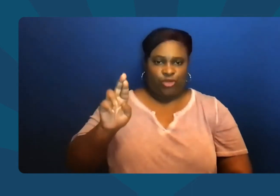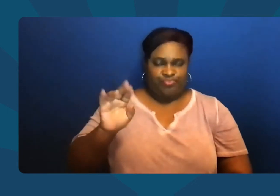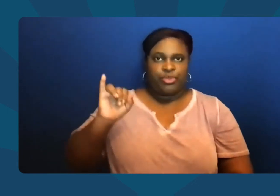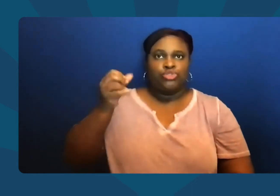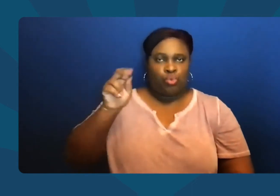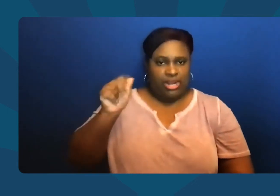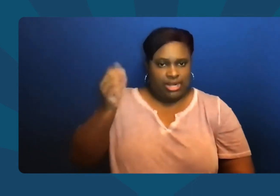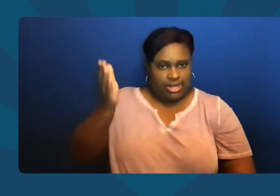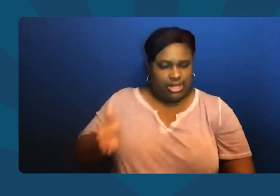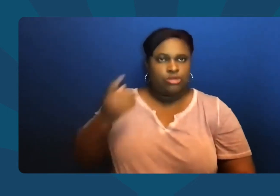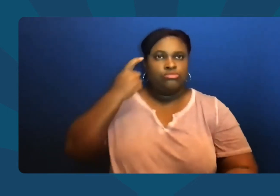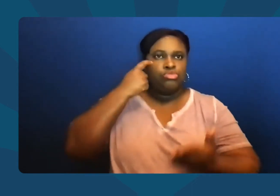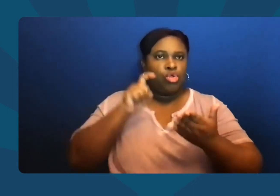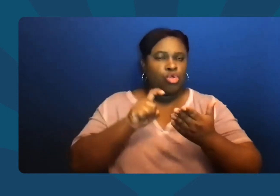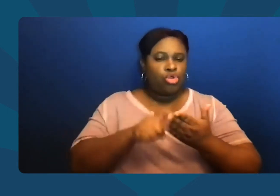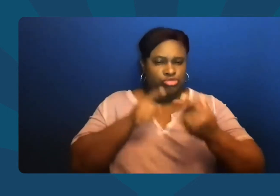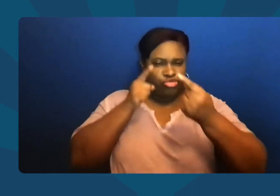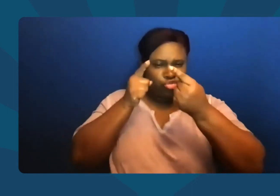people continue to face.